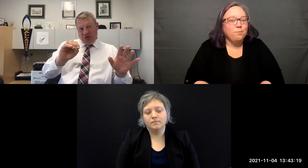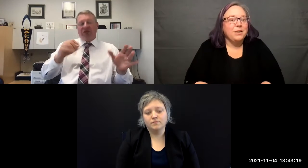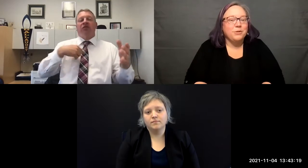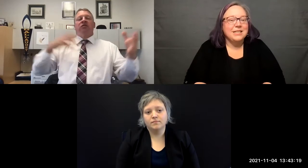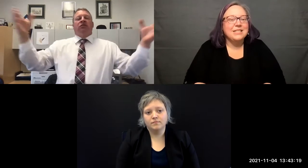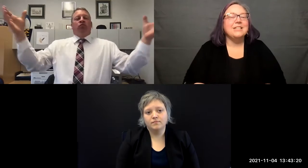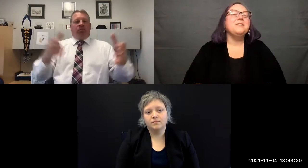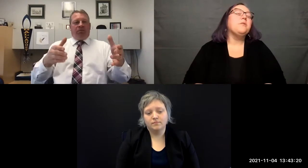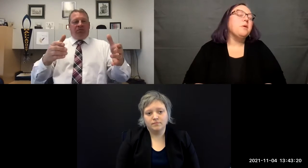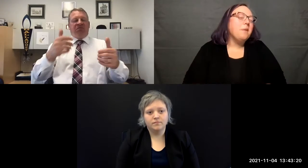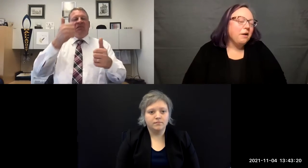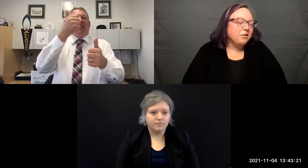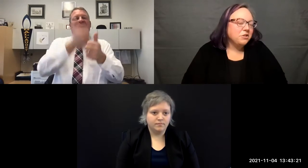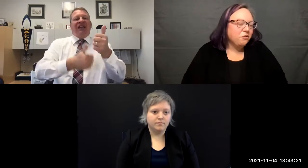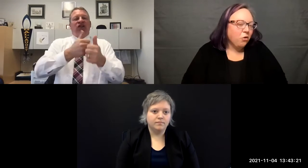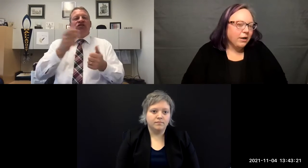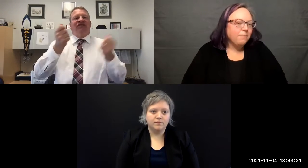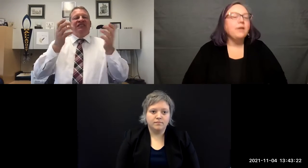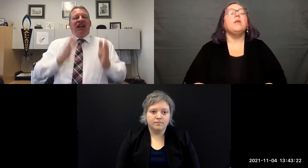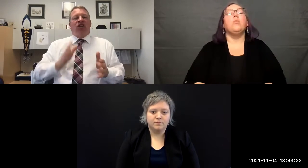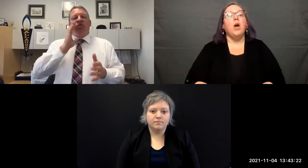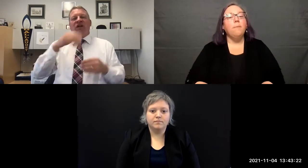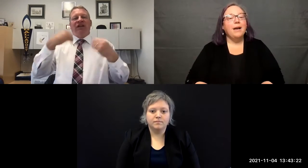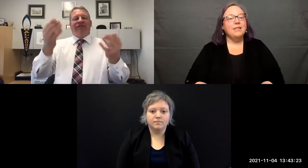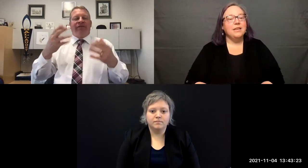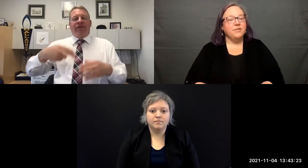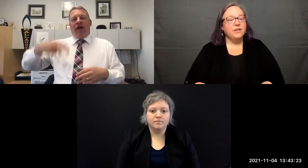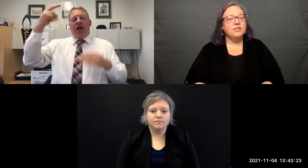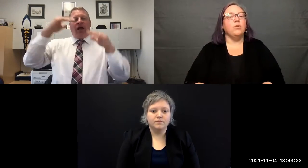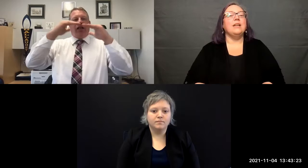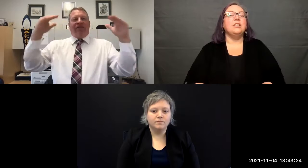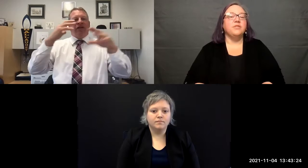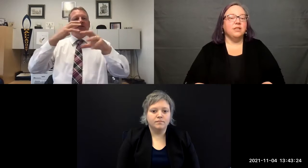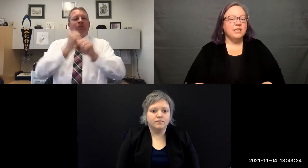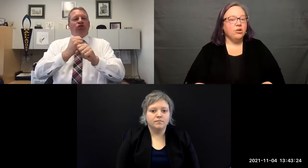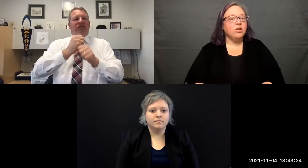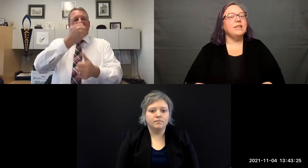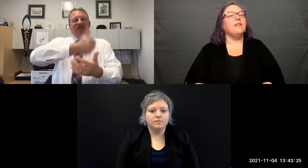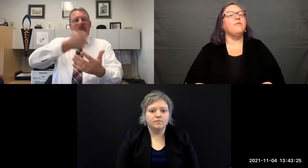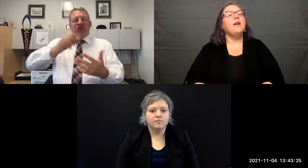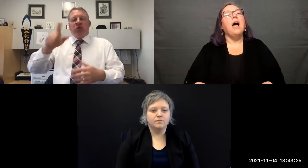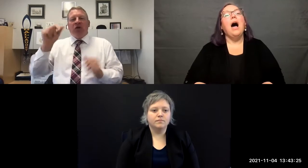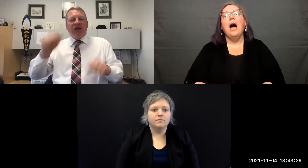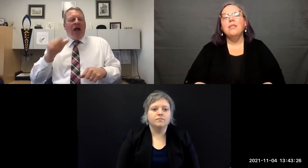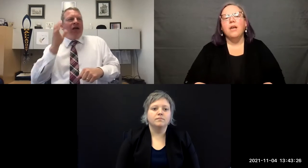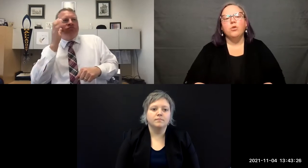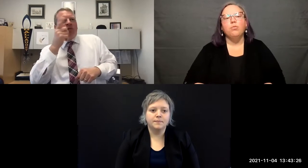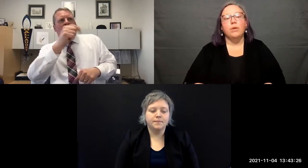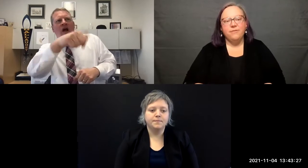being presented, we may go to 2:40. We'll come back at the end of it so that each facilitator can give a high-level